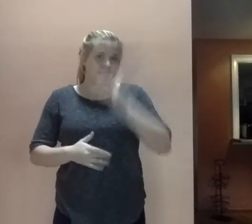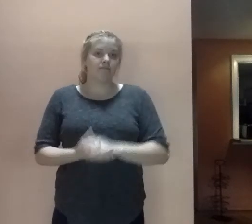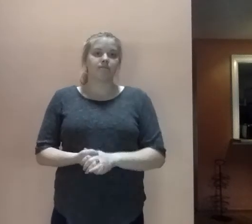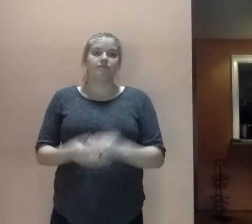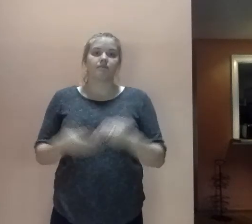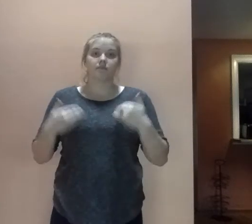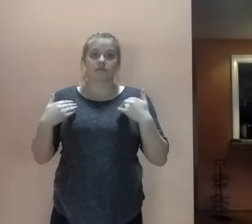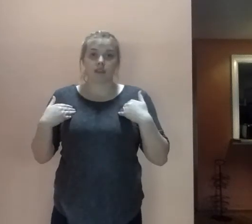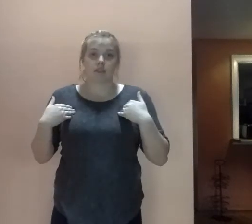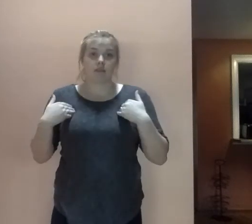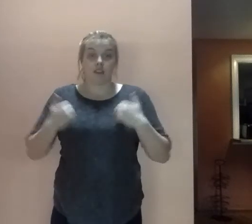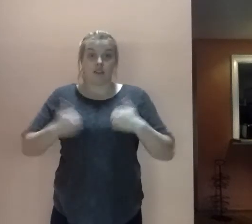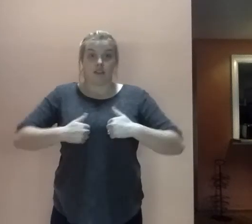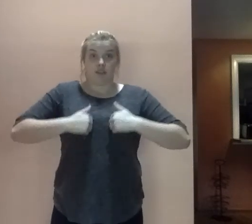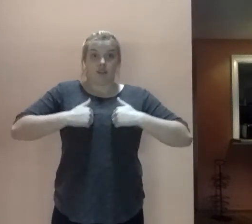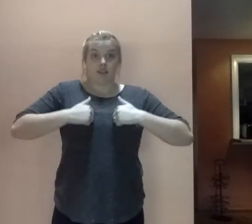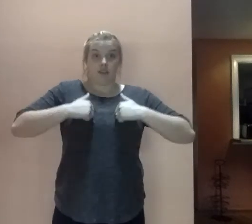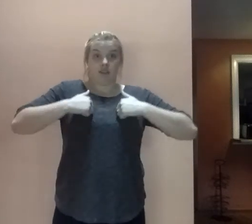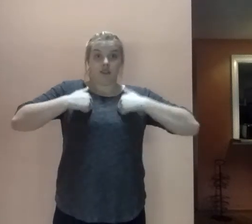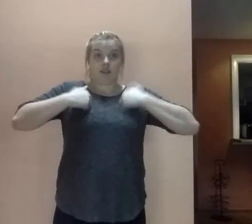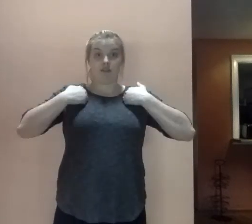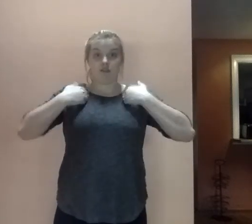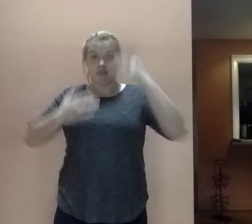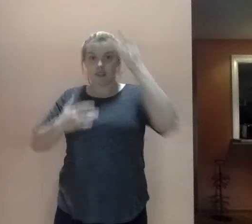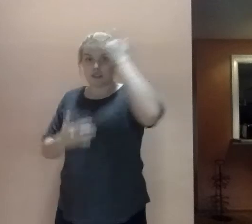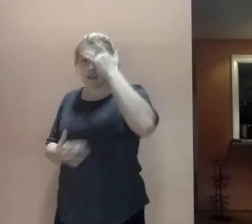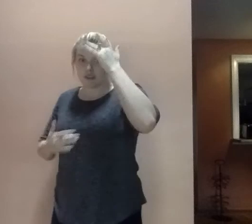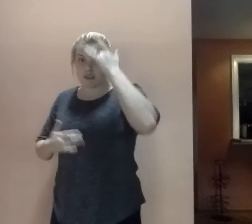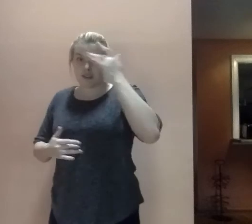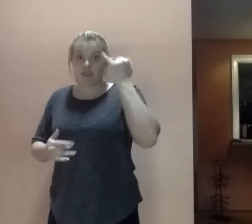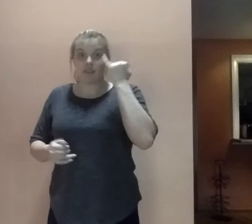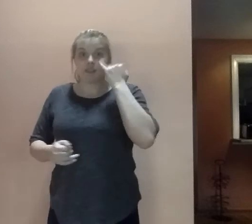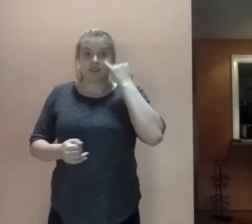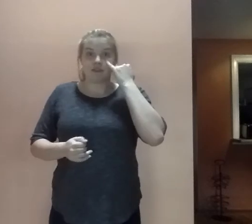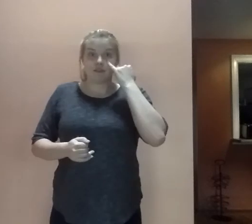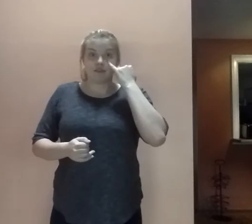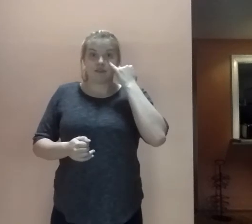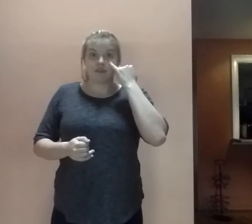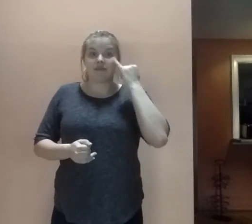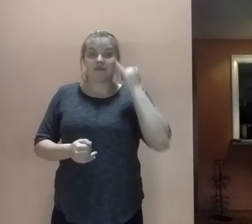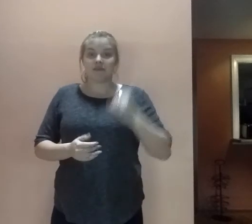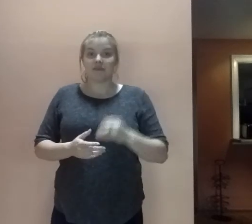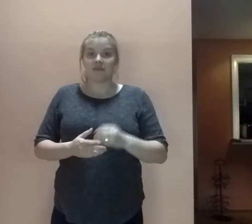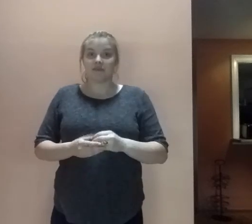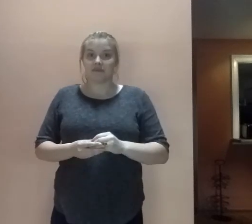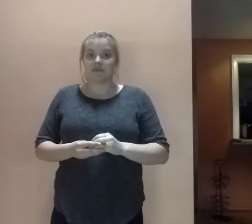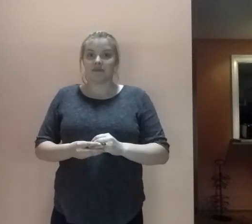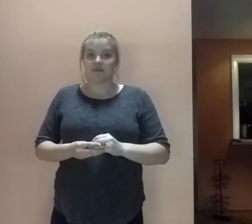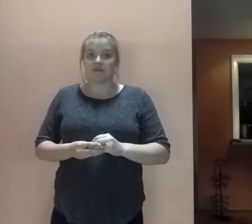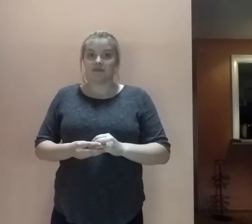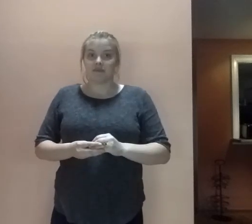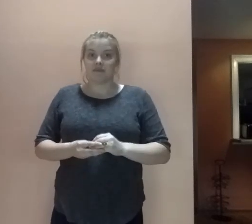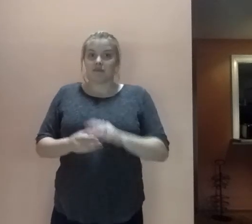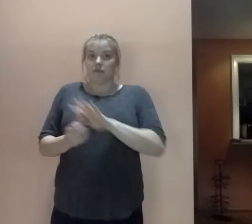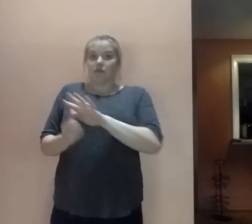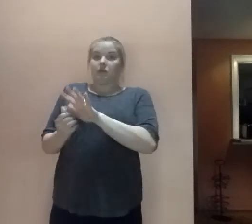and mortality in men, they actually get reduced as you go higher and higher in terms of how much you restrict animal products.